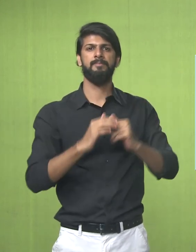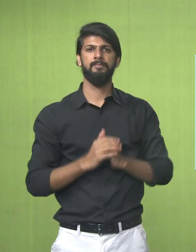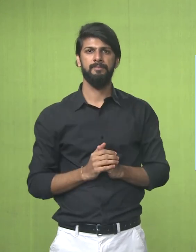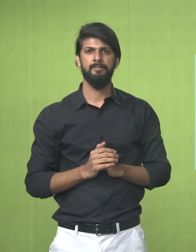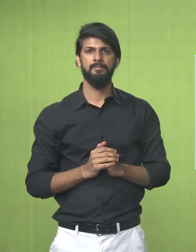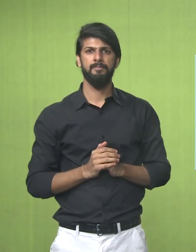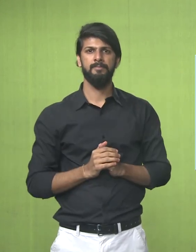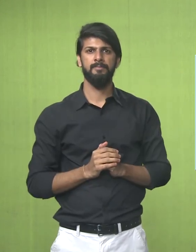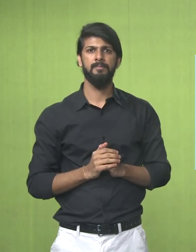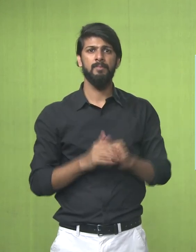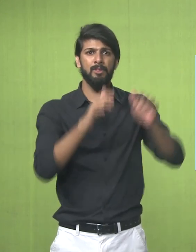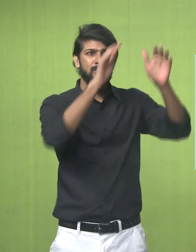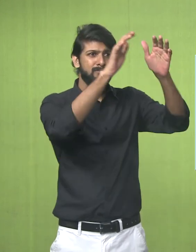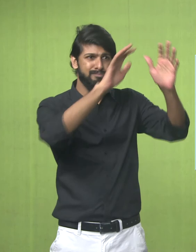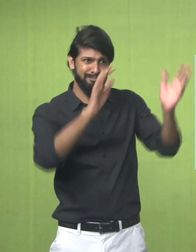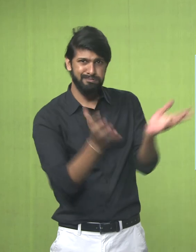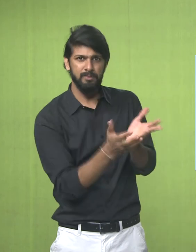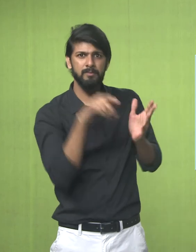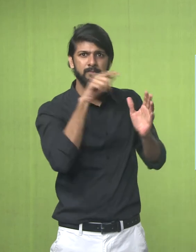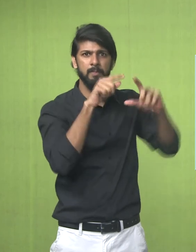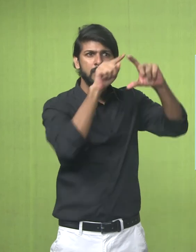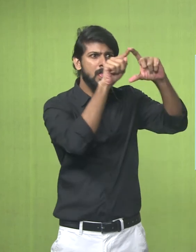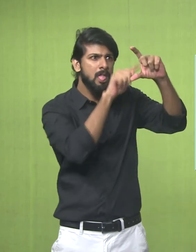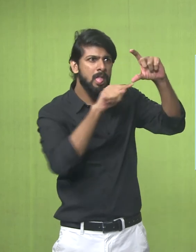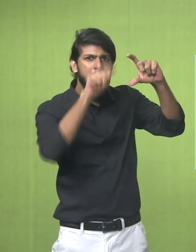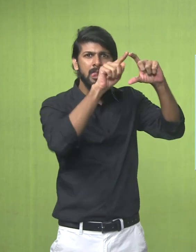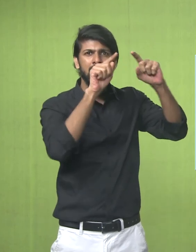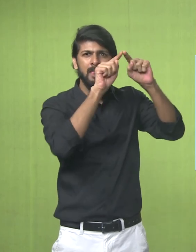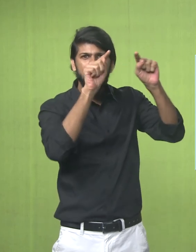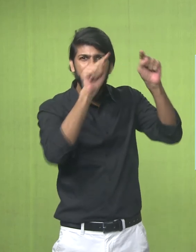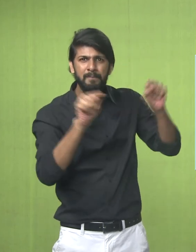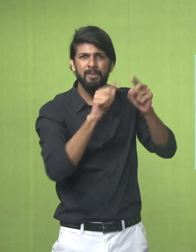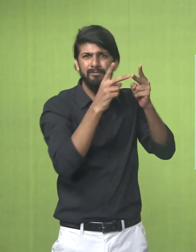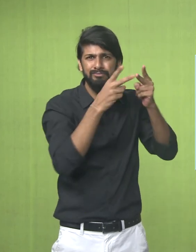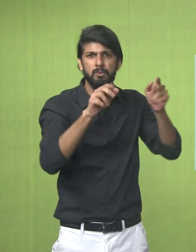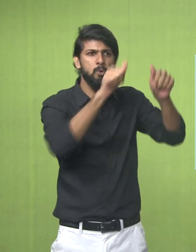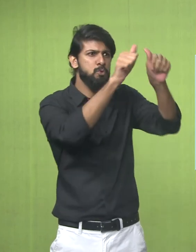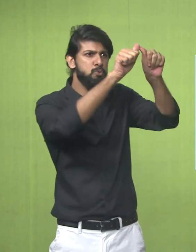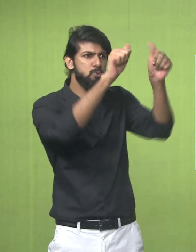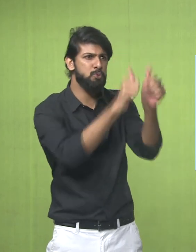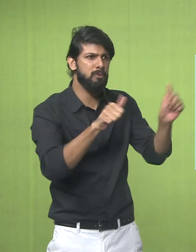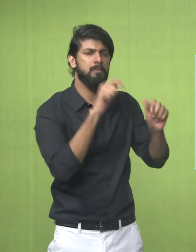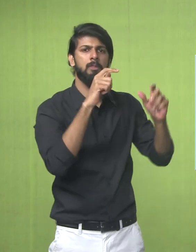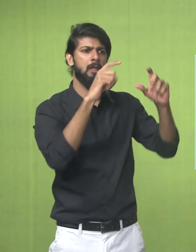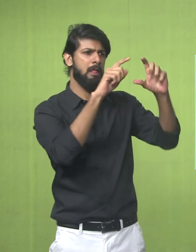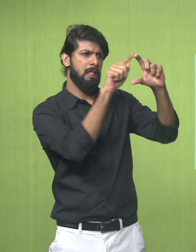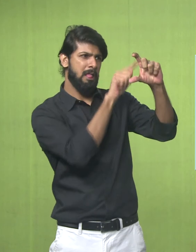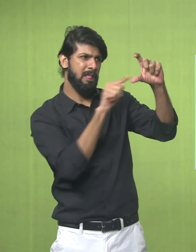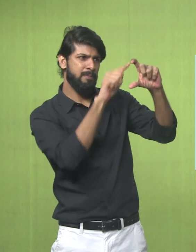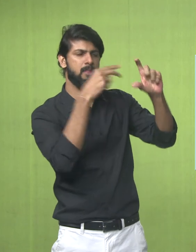used It was Mostly Circles Squares And other Common Shapes Used In the Painting